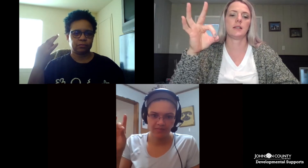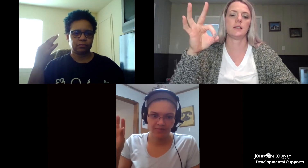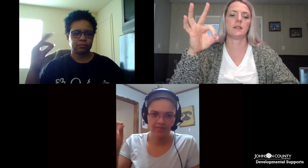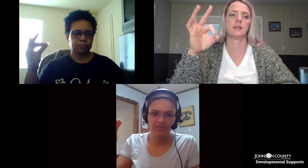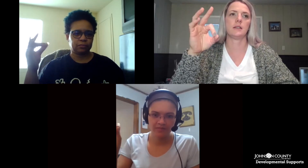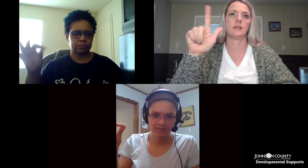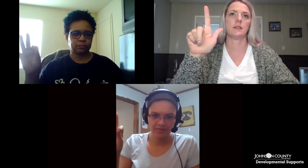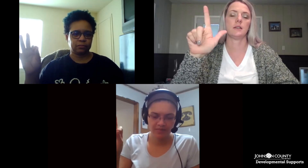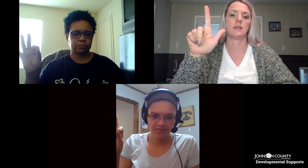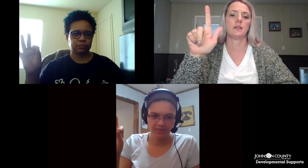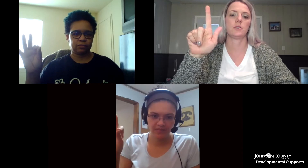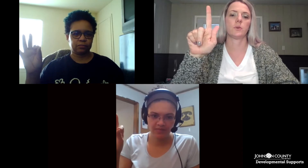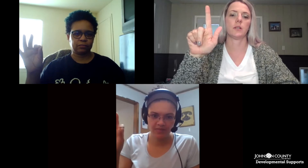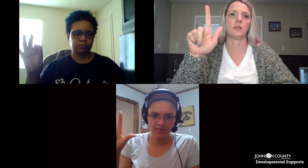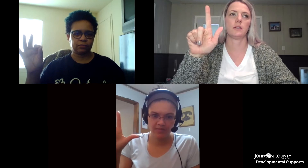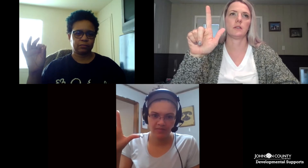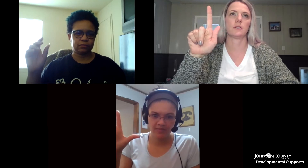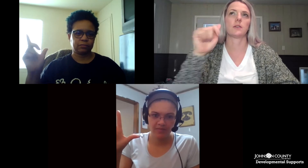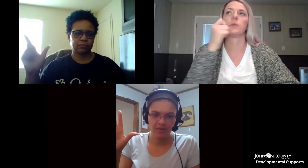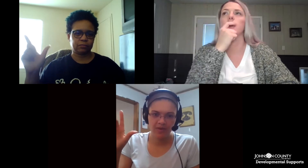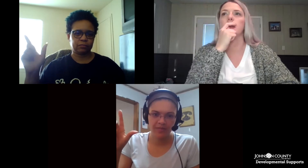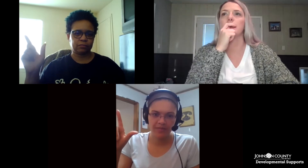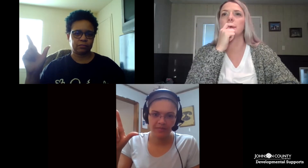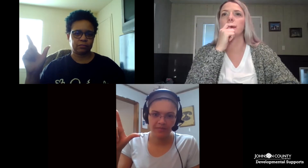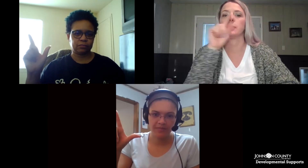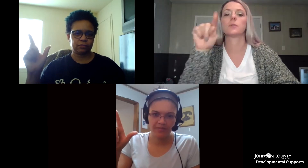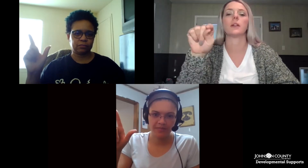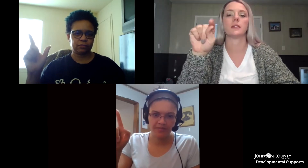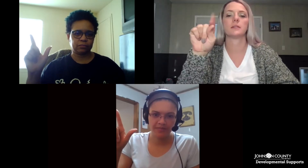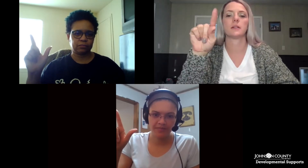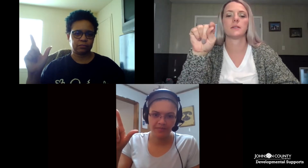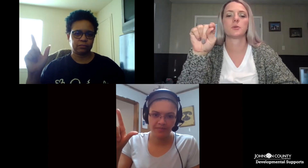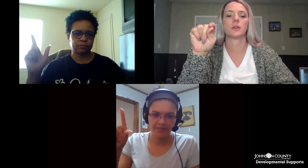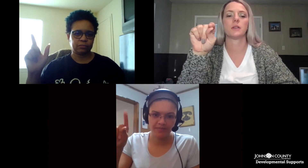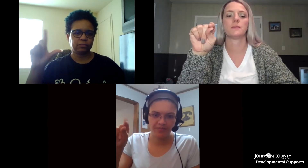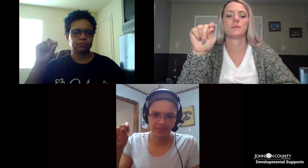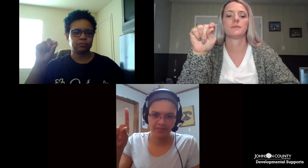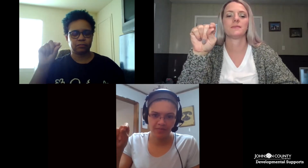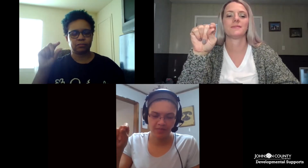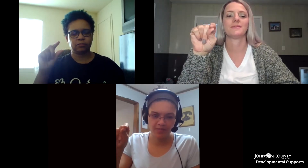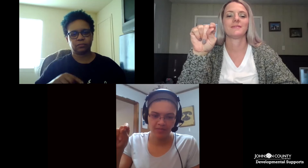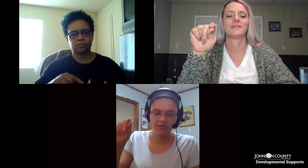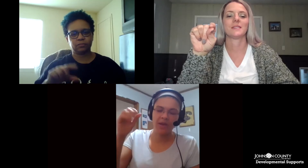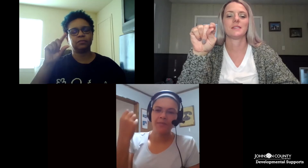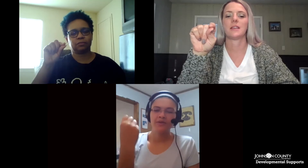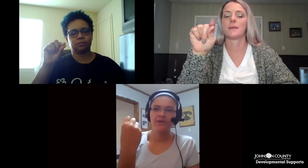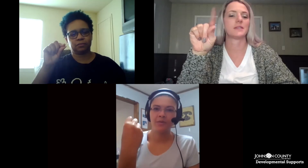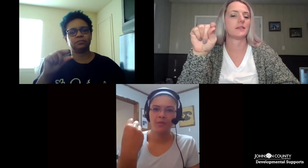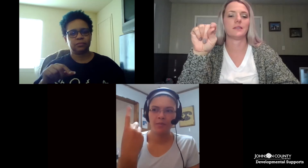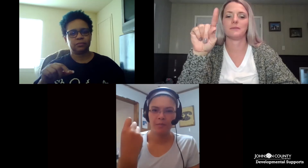19, 20. Or is that, hold on, that might be 20, 20, sorry, 20. Okay. Yeah, So